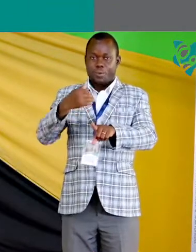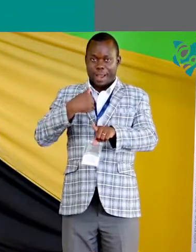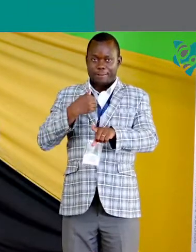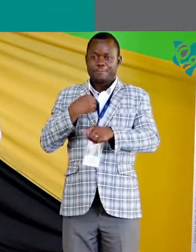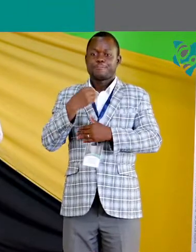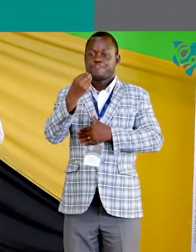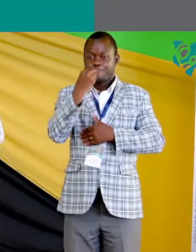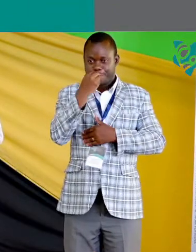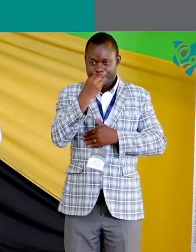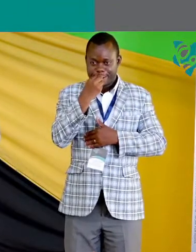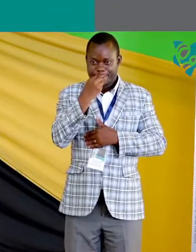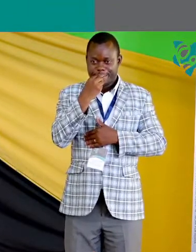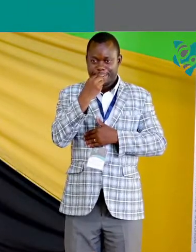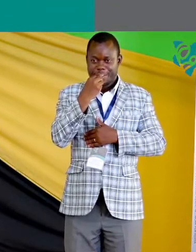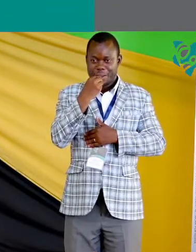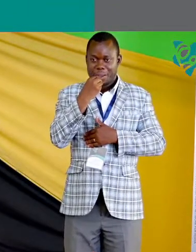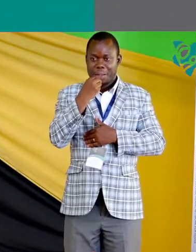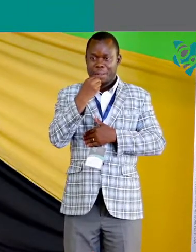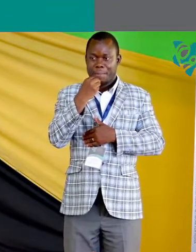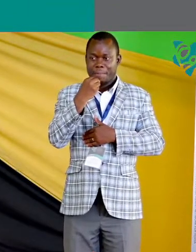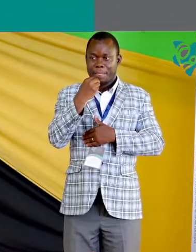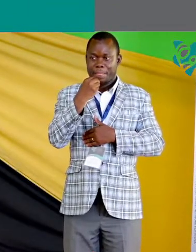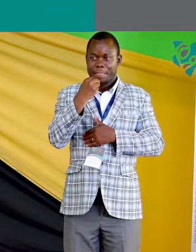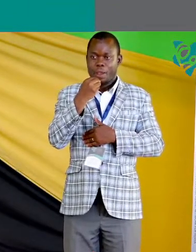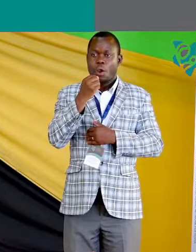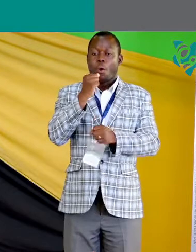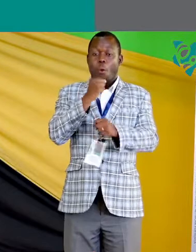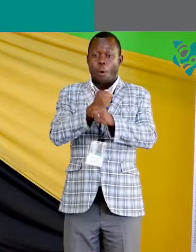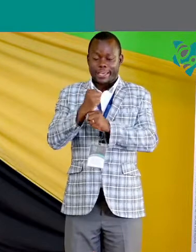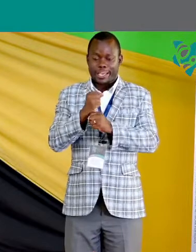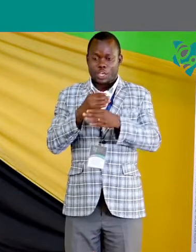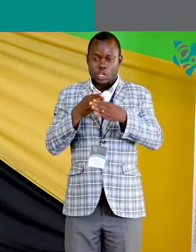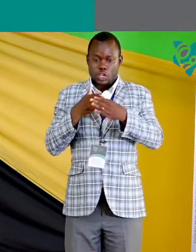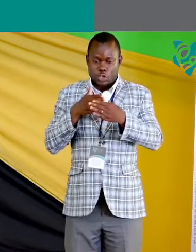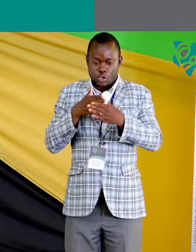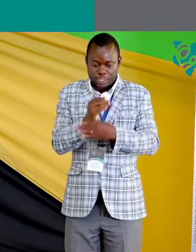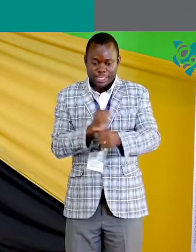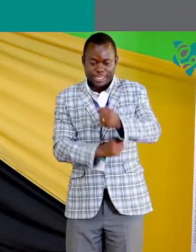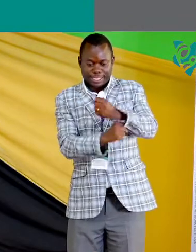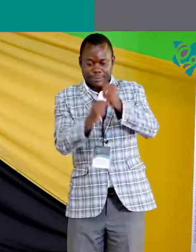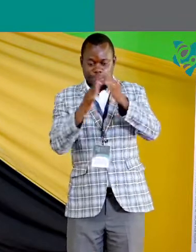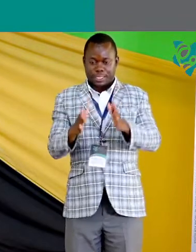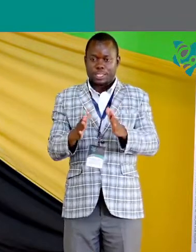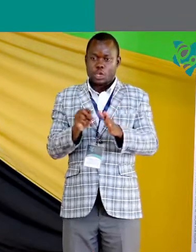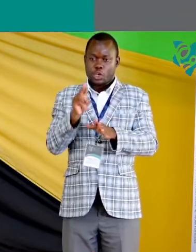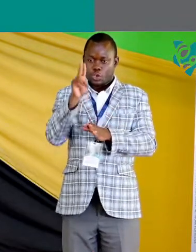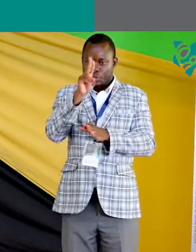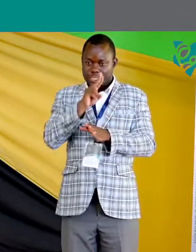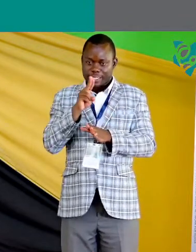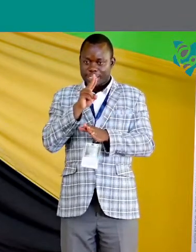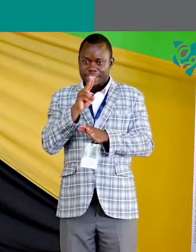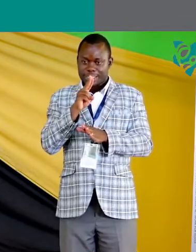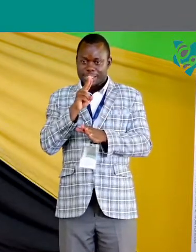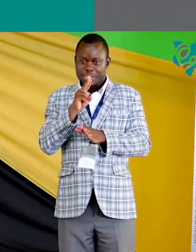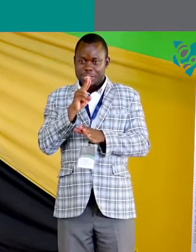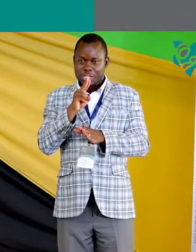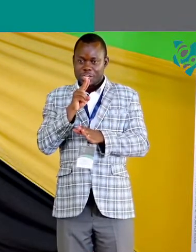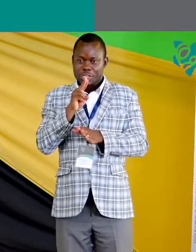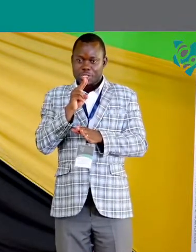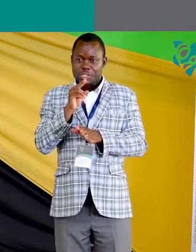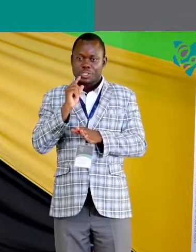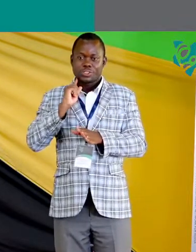nutrition. We have approached this through partners who discovered the importance of sweet potato that is found in Homa